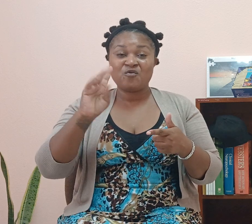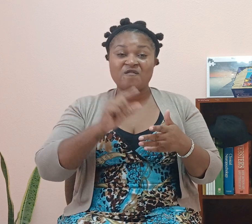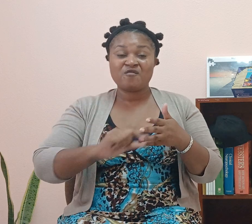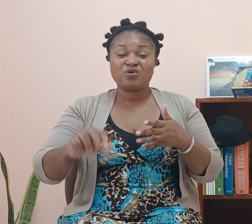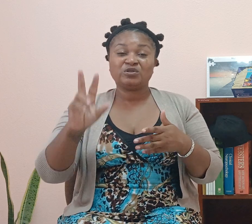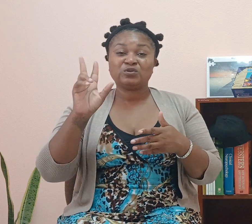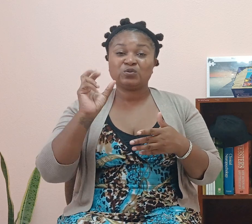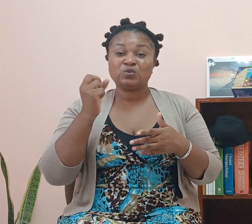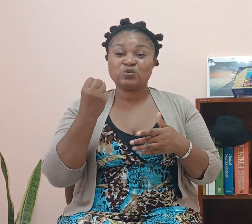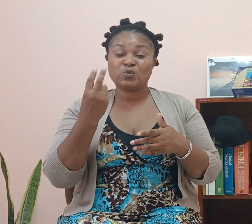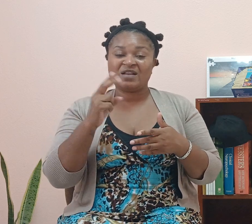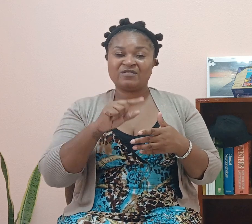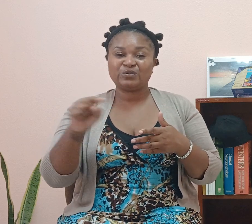Common English Bible.